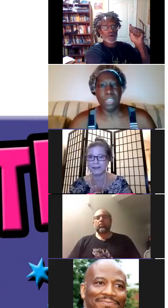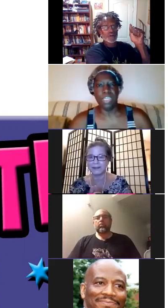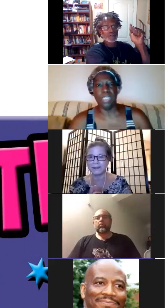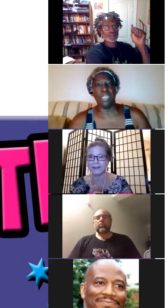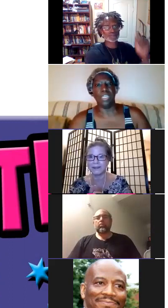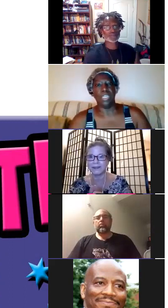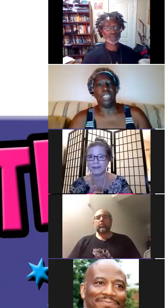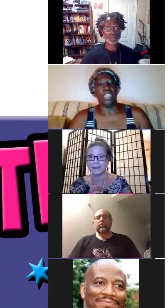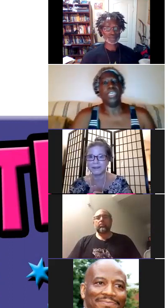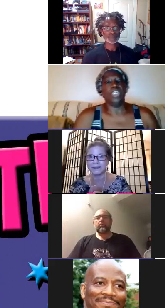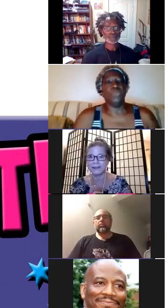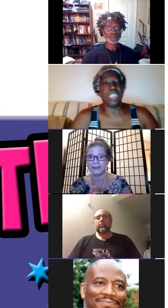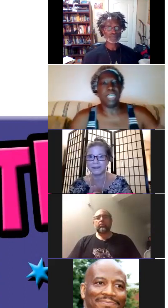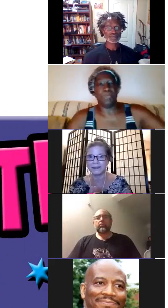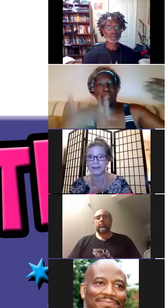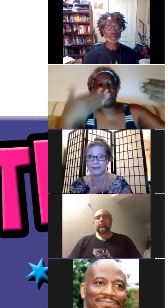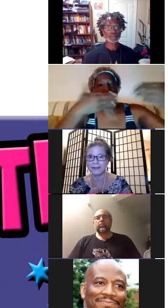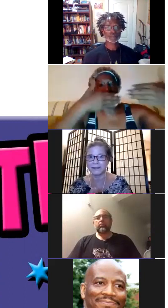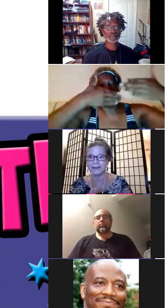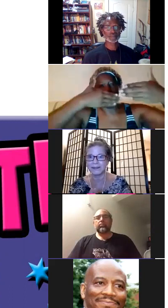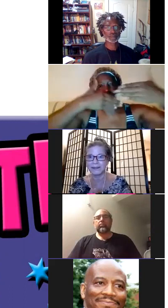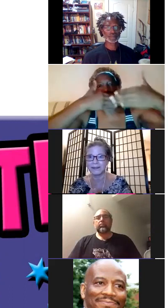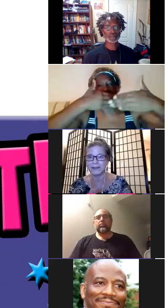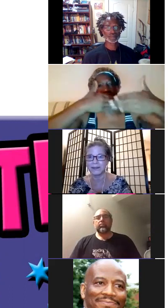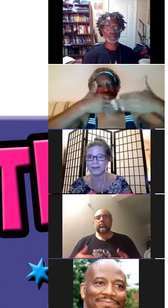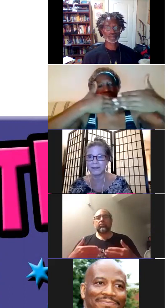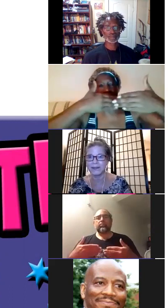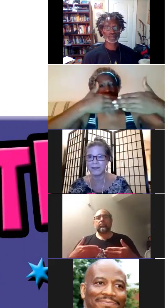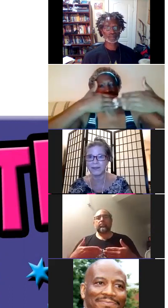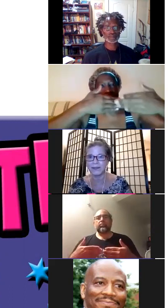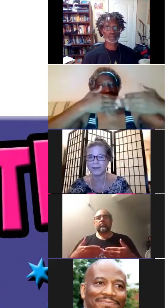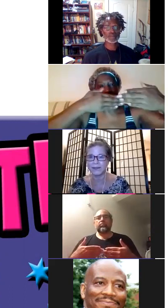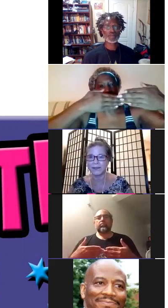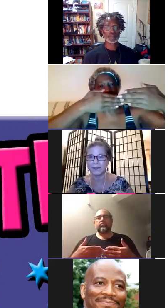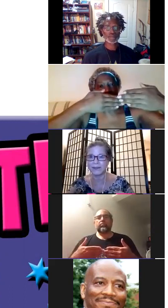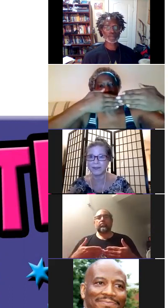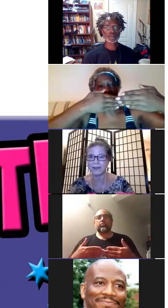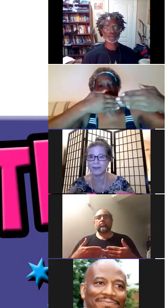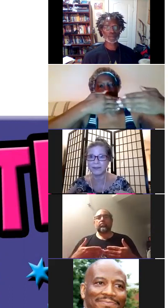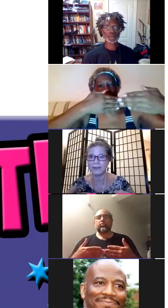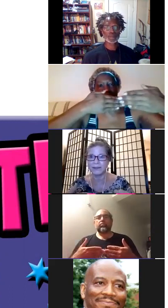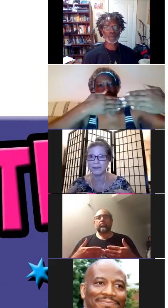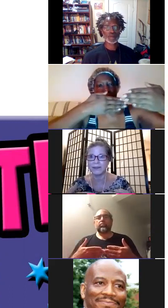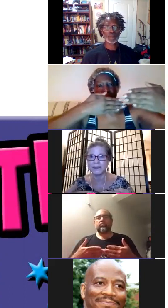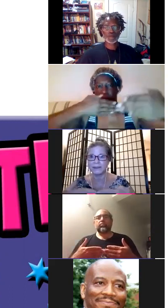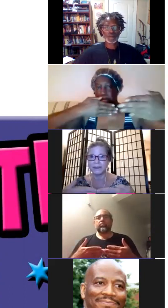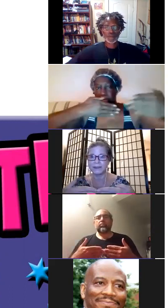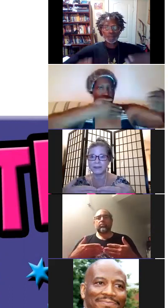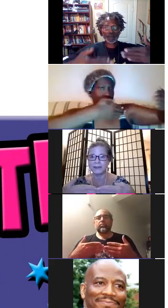Near, you would take both of your flat hands facing